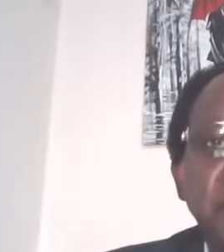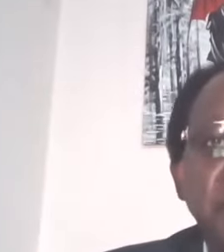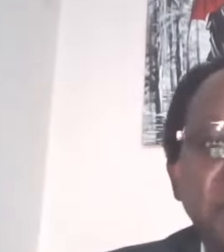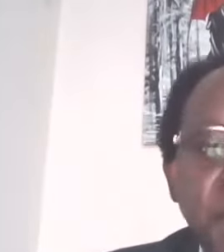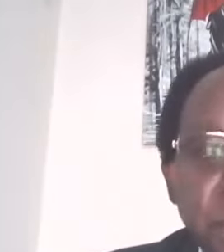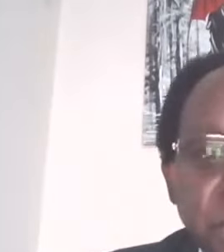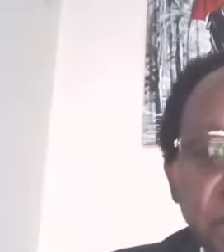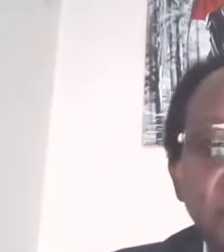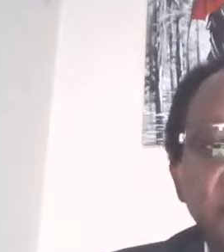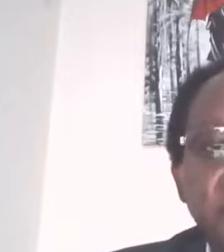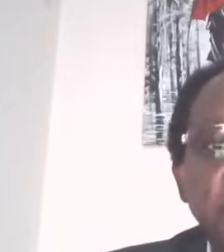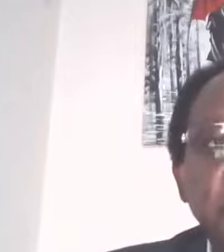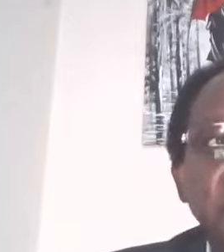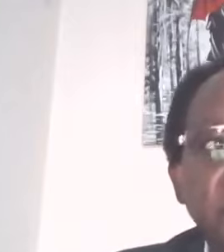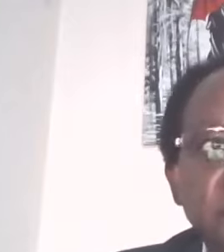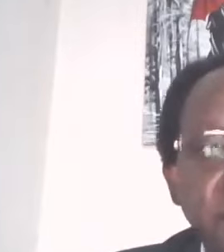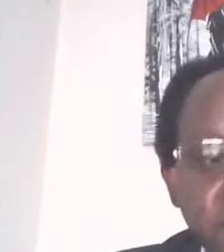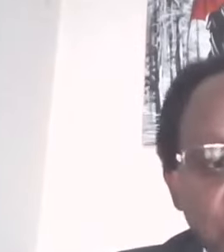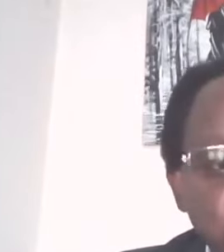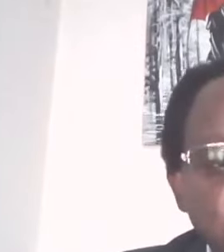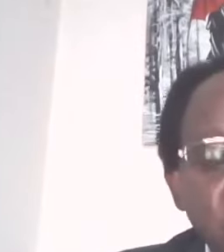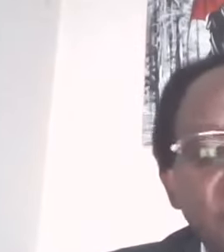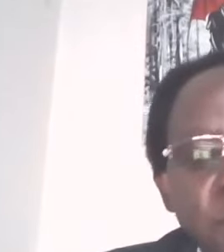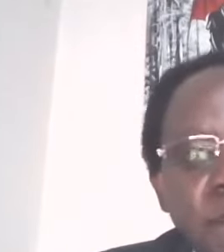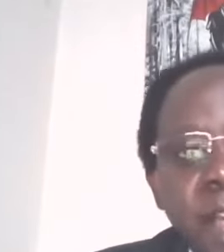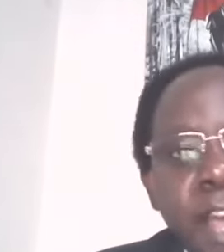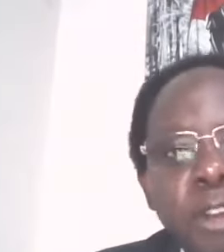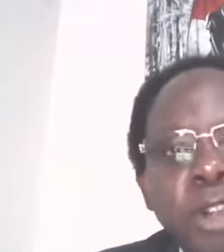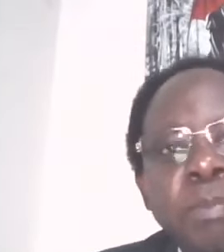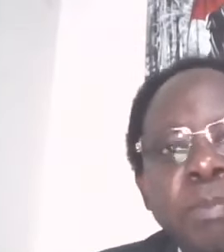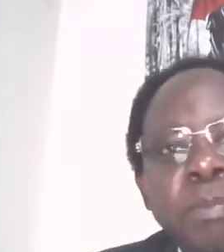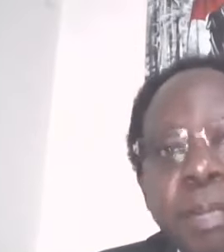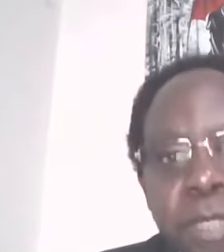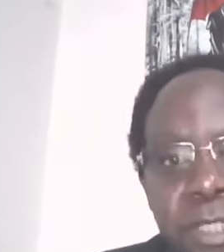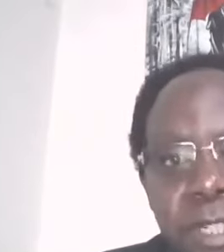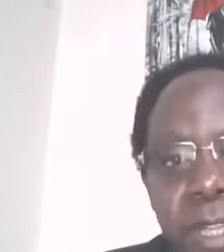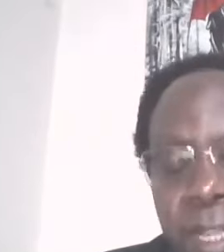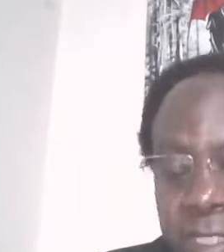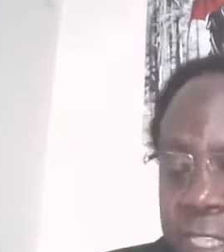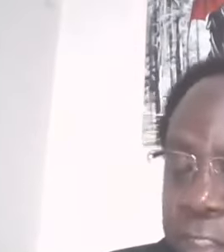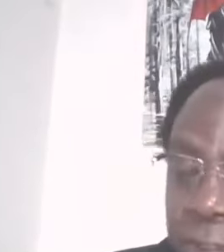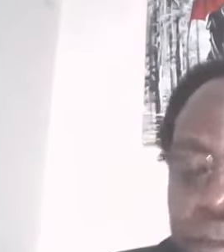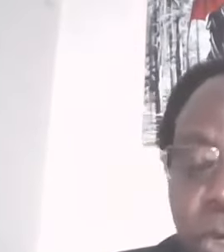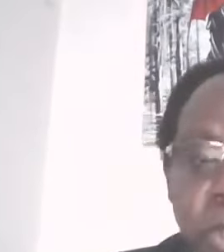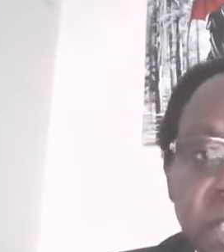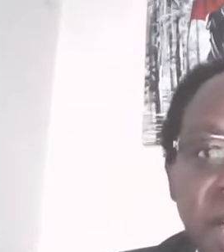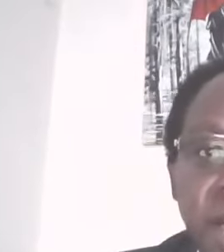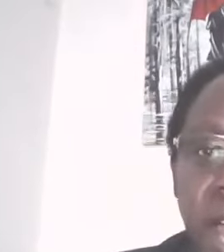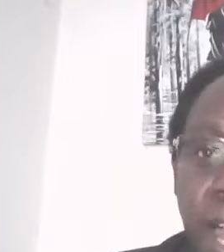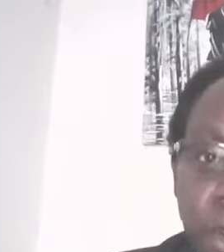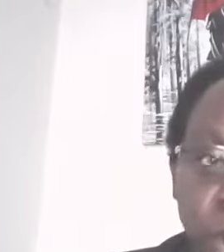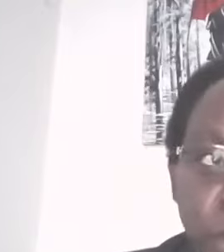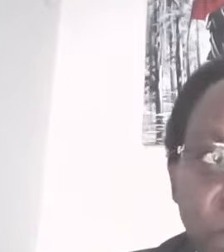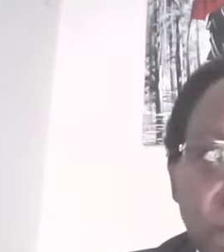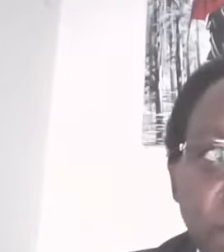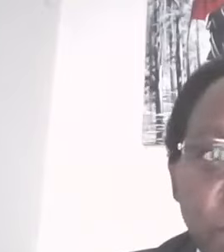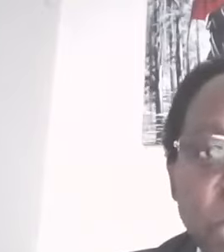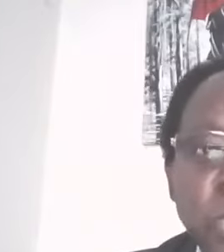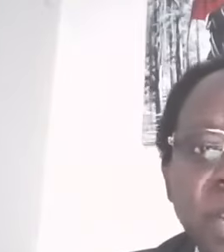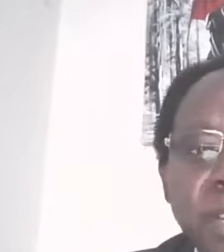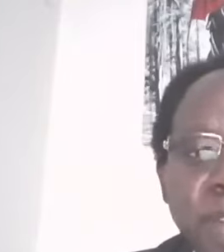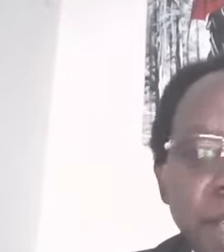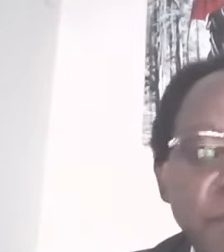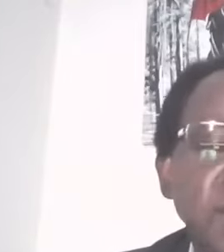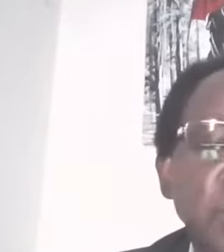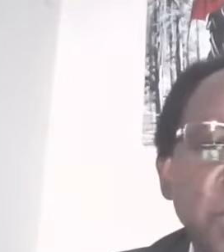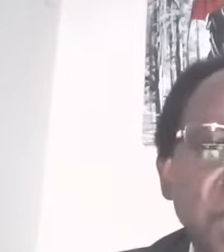a permanent damage. The same with the liver. There's a point where the liver cannot be helped. The liver, because alcohol goes